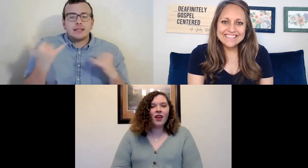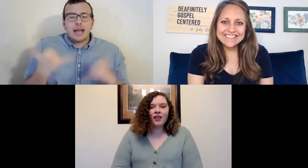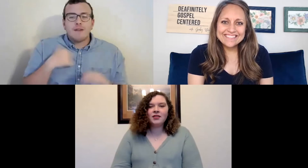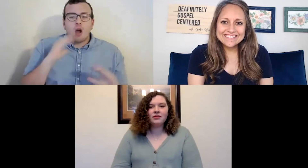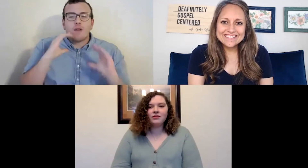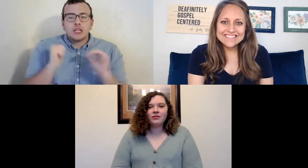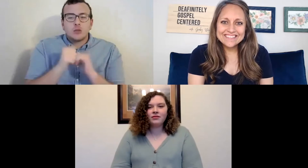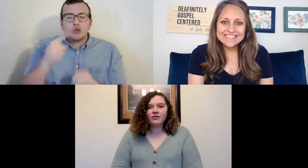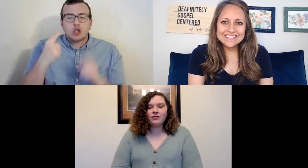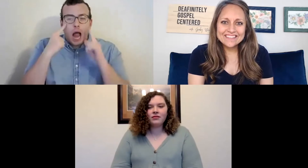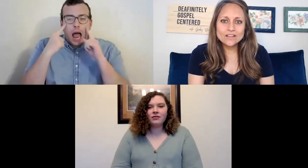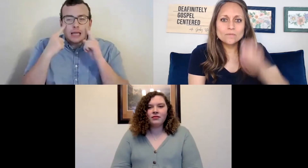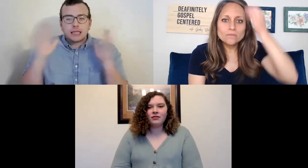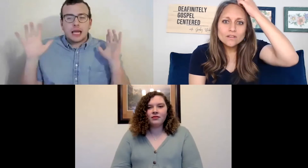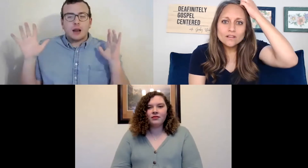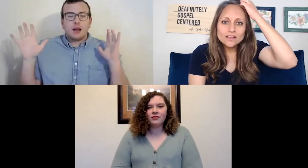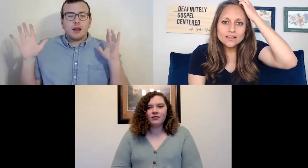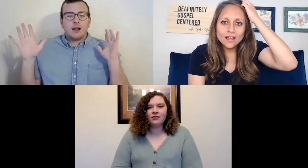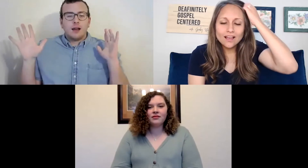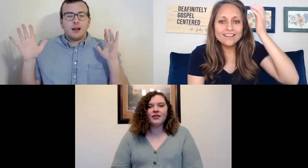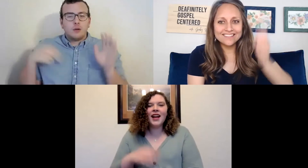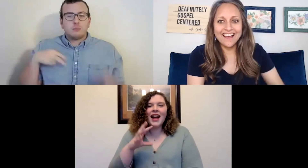our eyes. It's the way we talked.